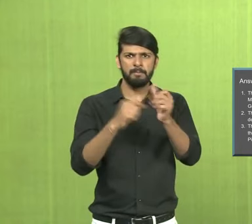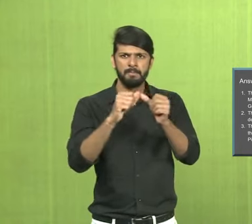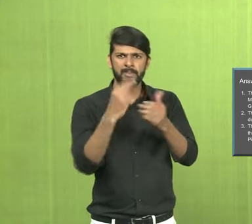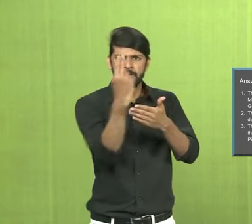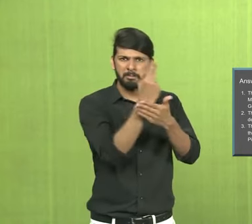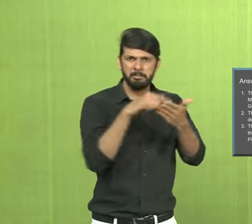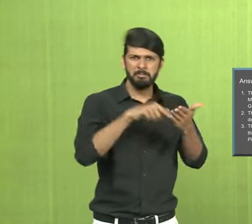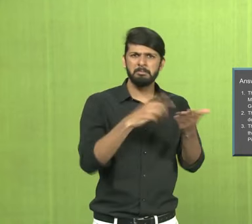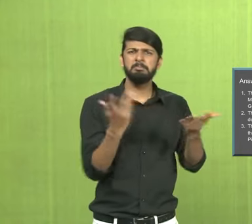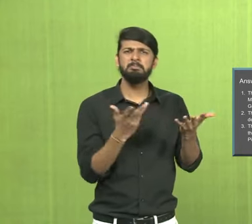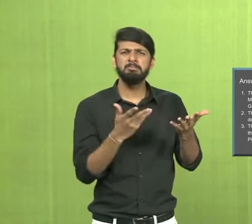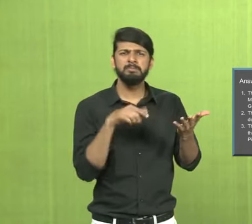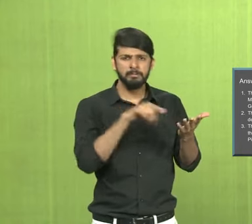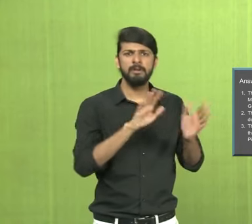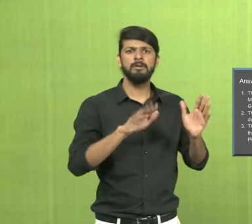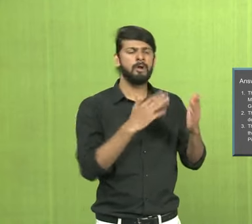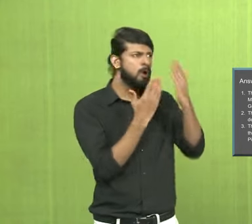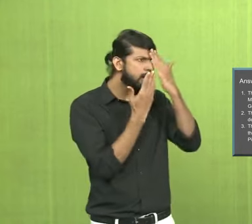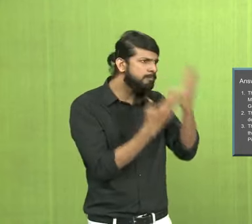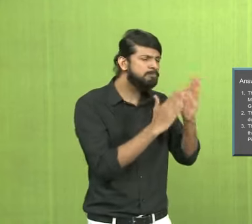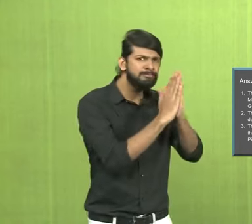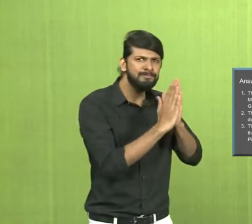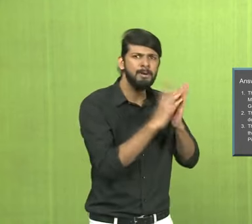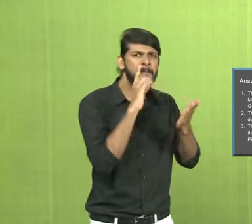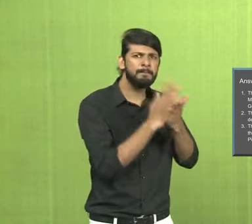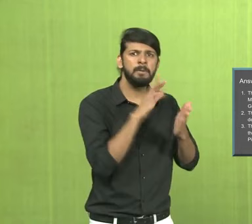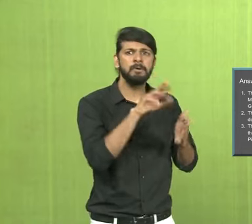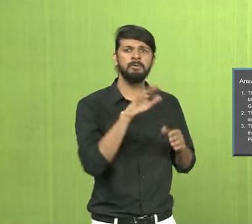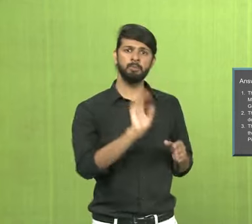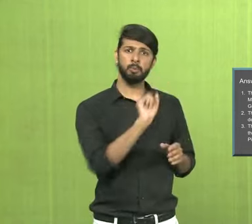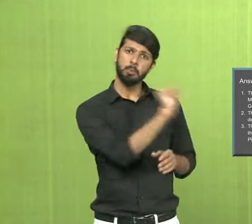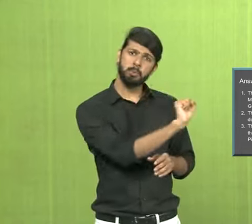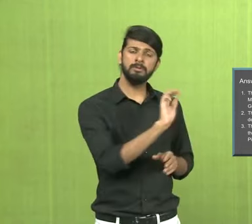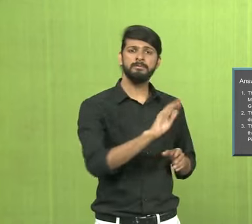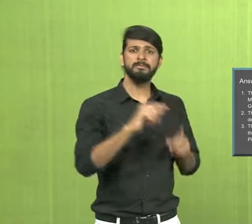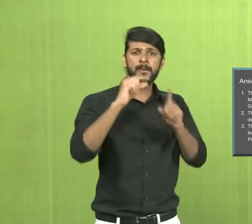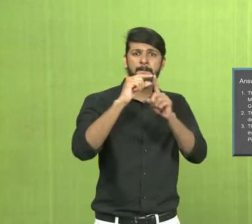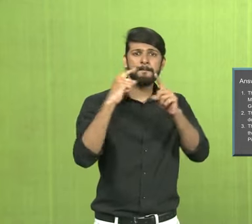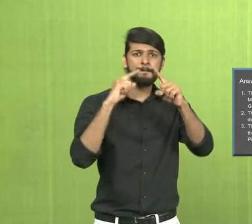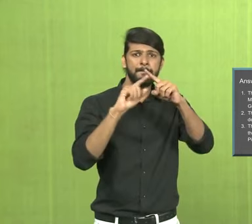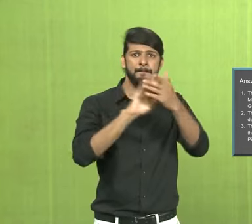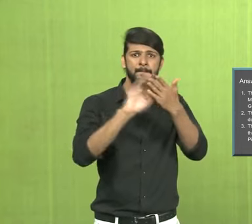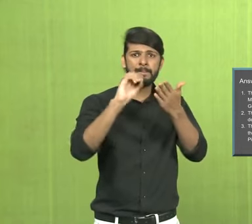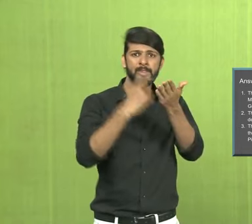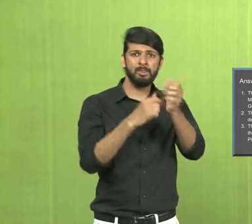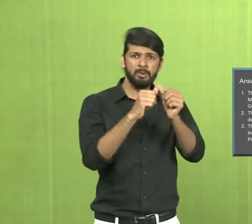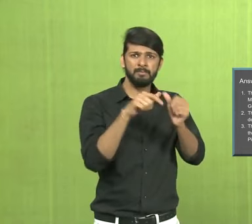the Pithora paintings are so called because the paintings are dedicated to the local